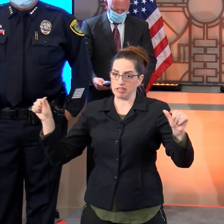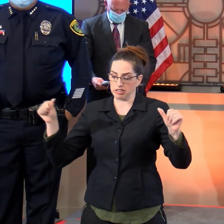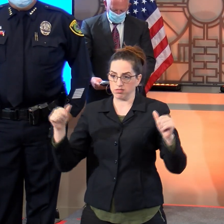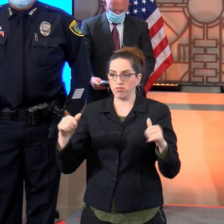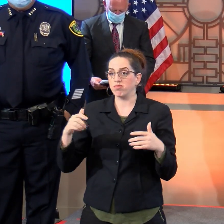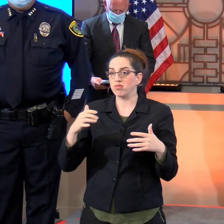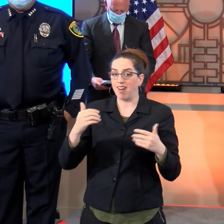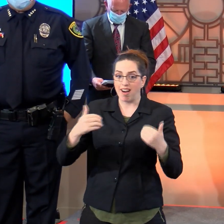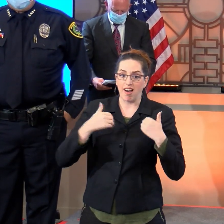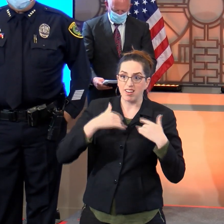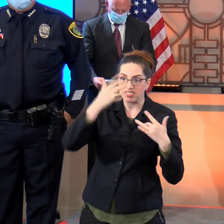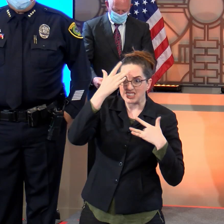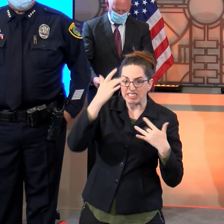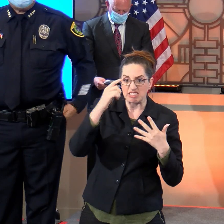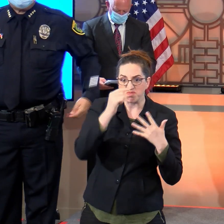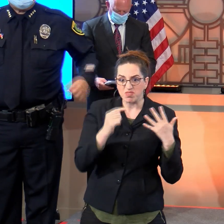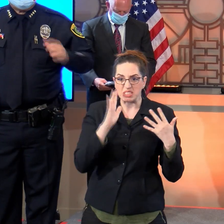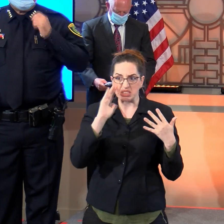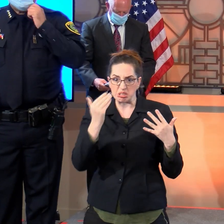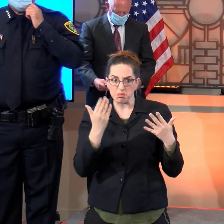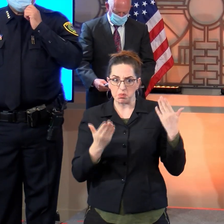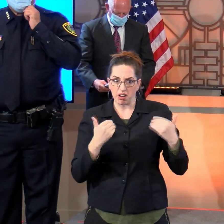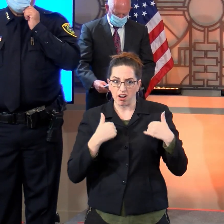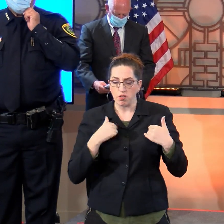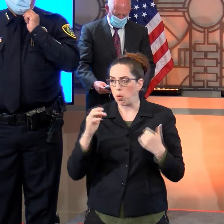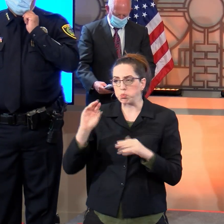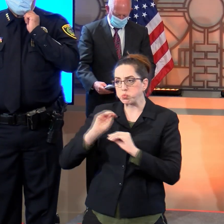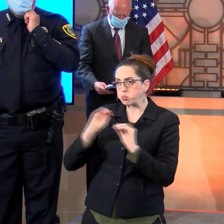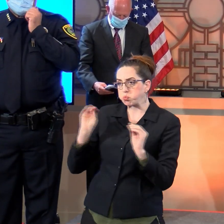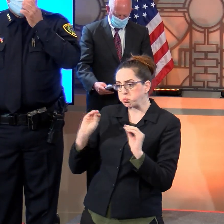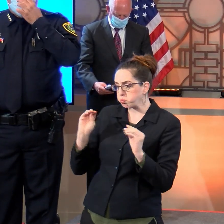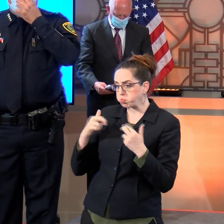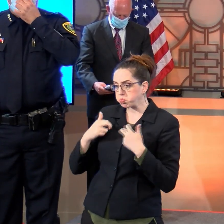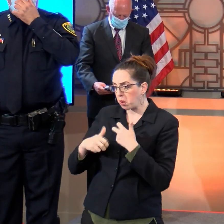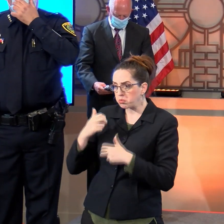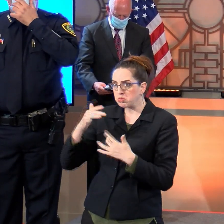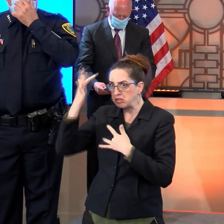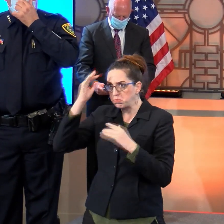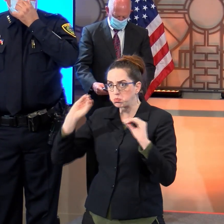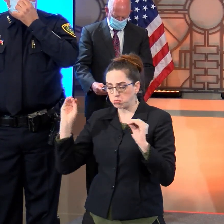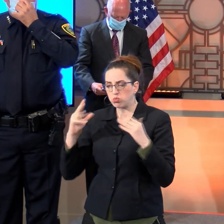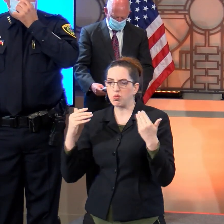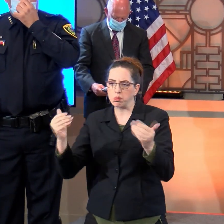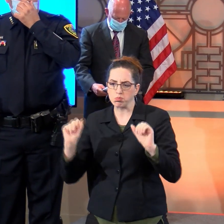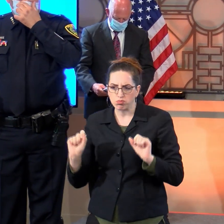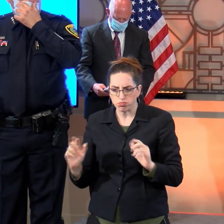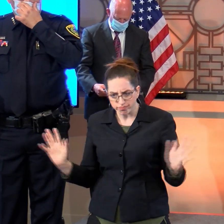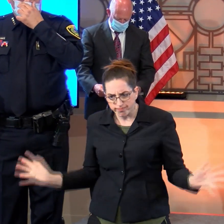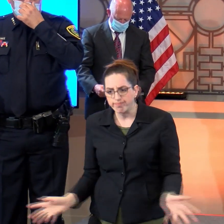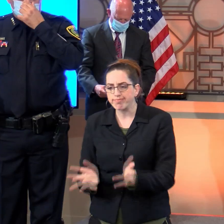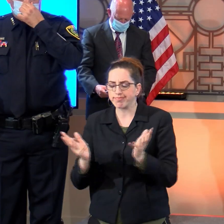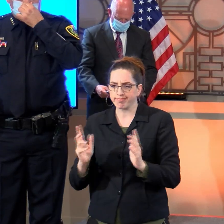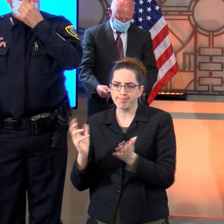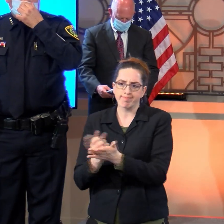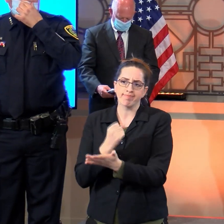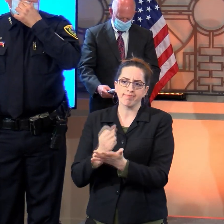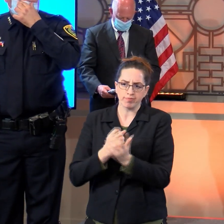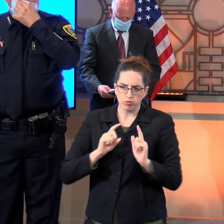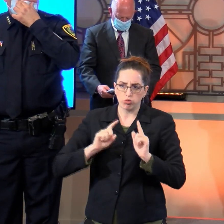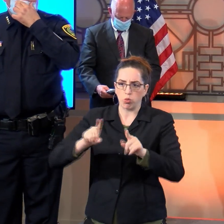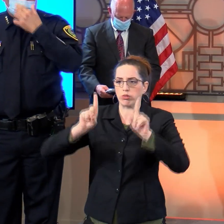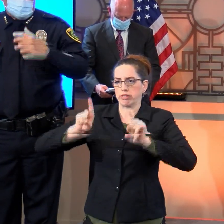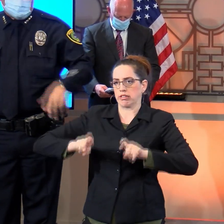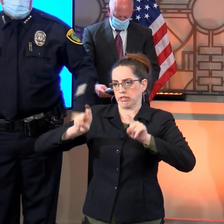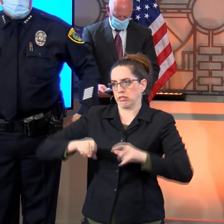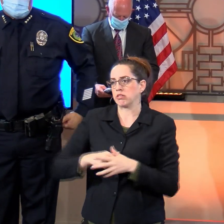you're symptomatic or asymptomatic, who want to be tested, and I want to encourage people to fully take advantage of those